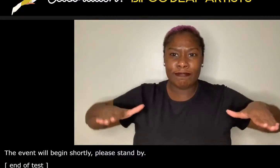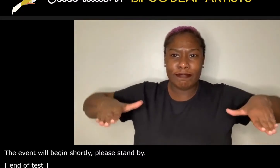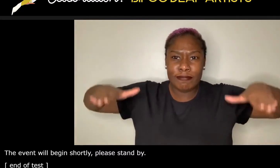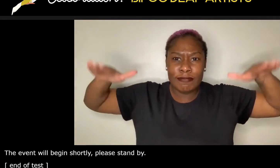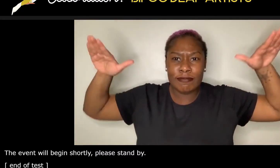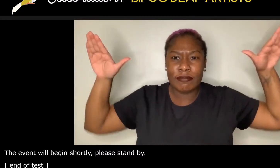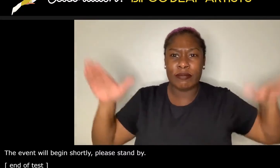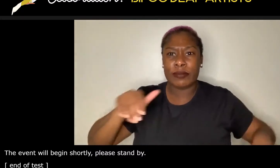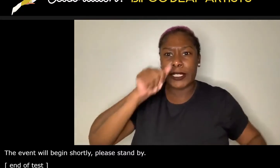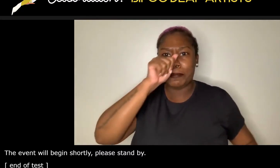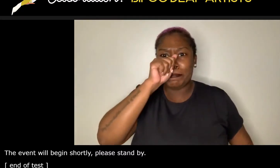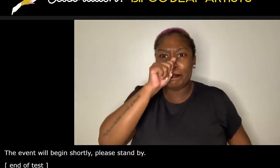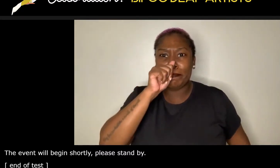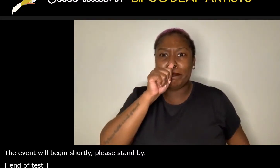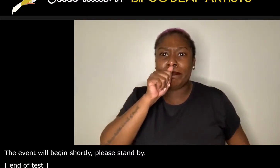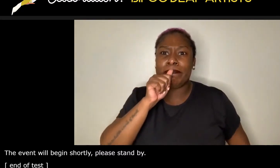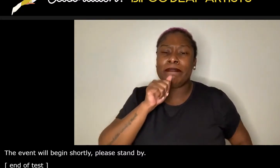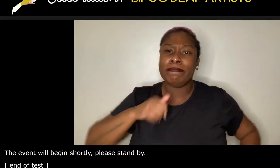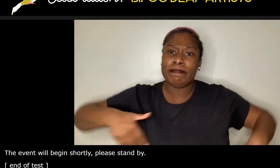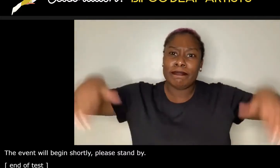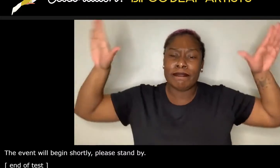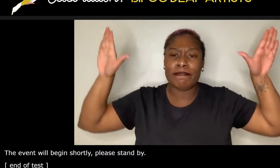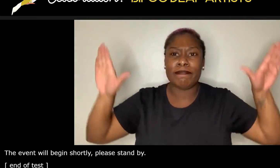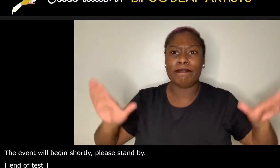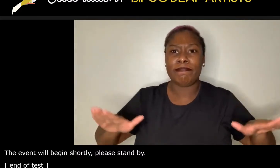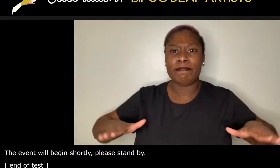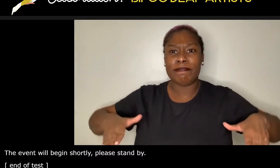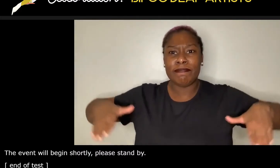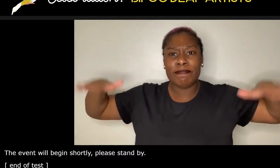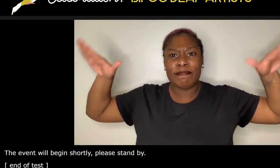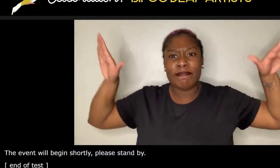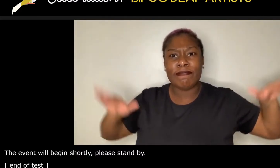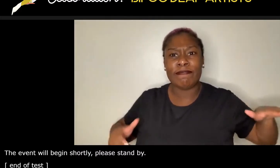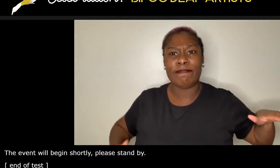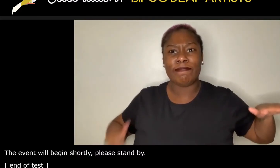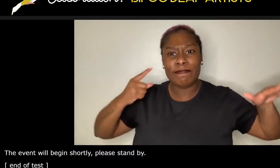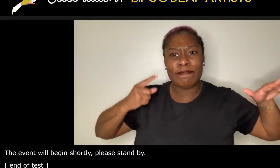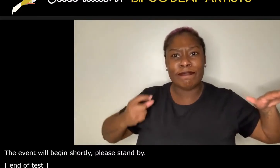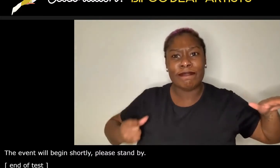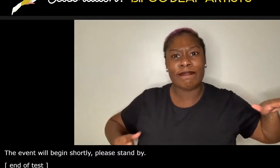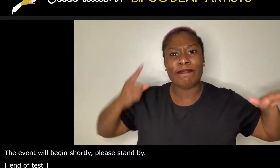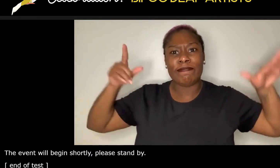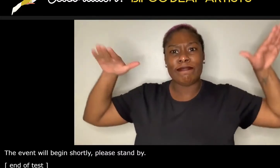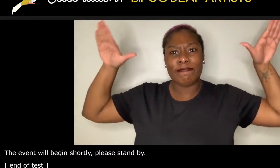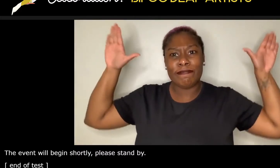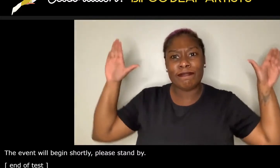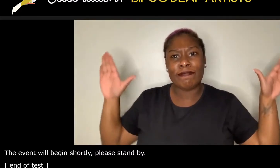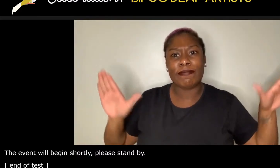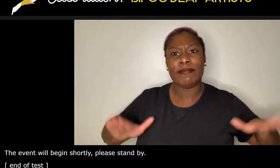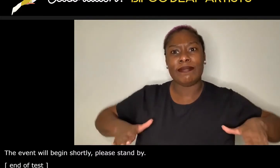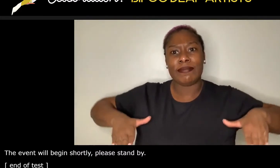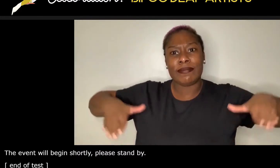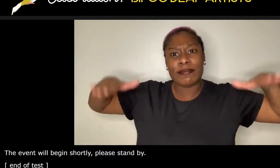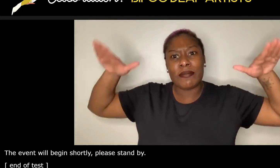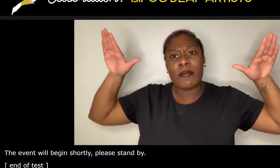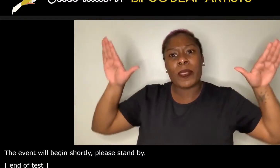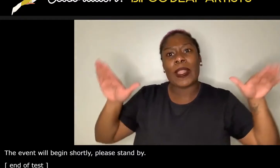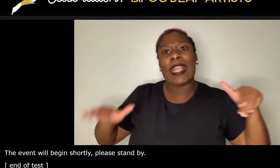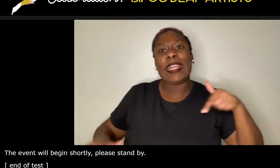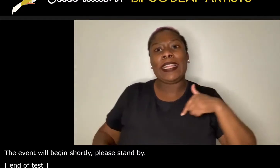watching, anticipating, flying high, and being very, very